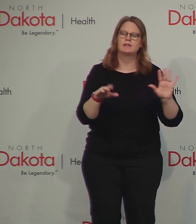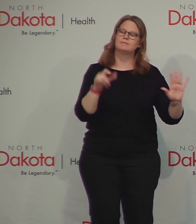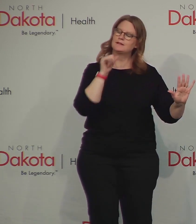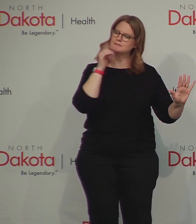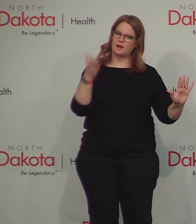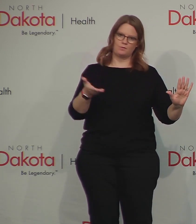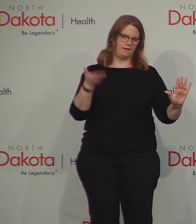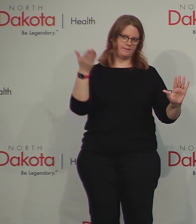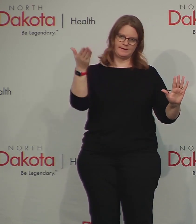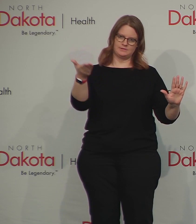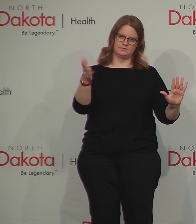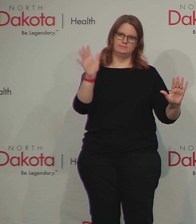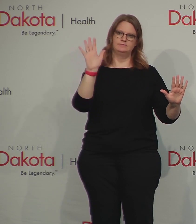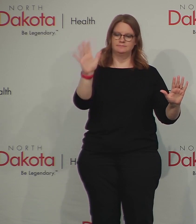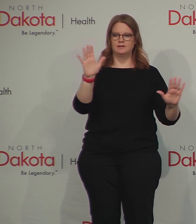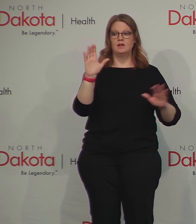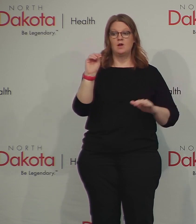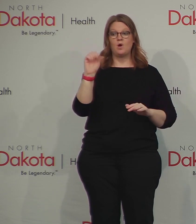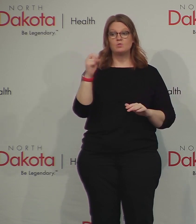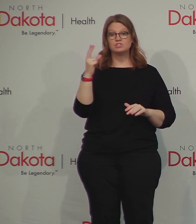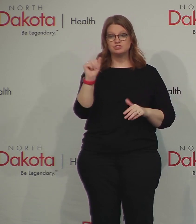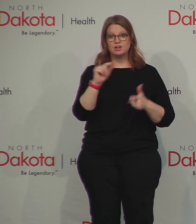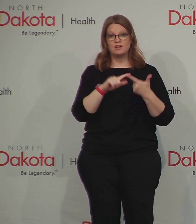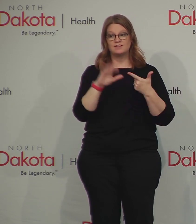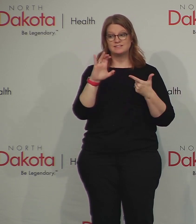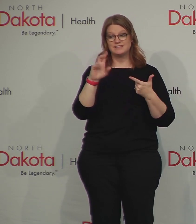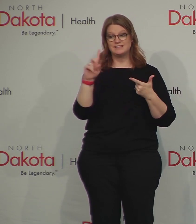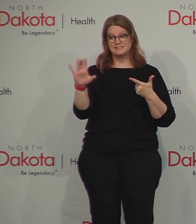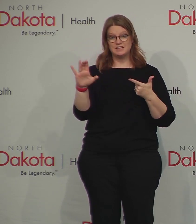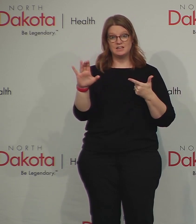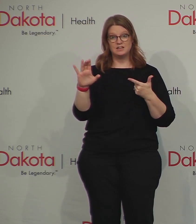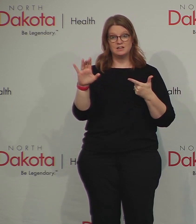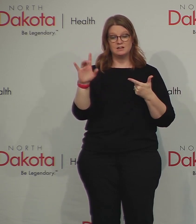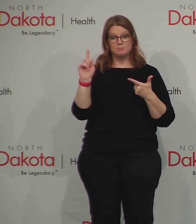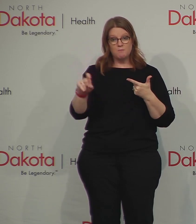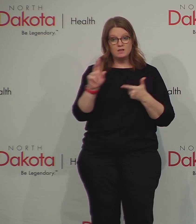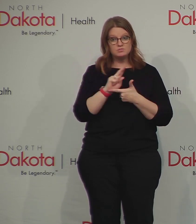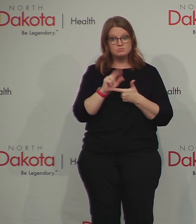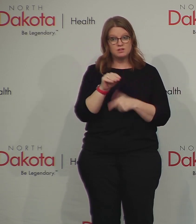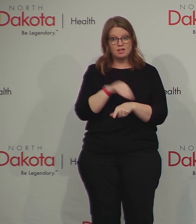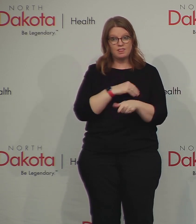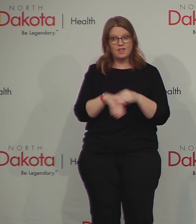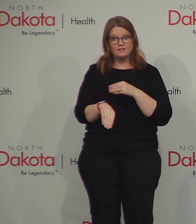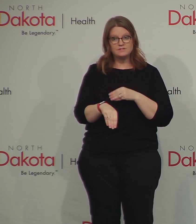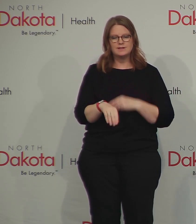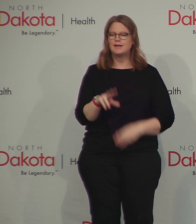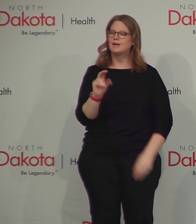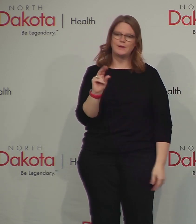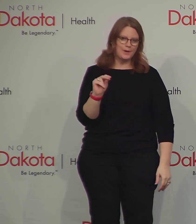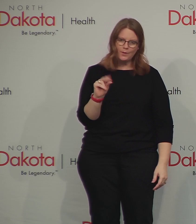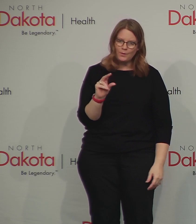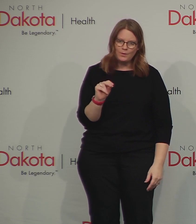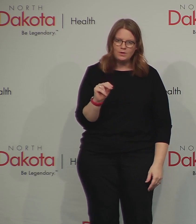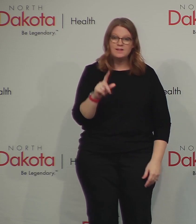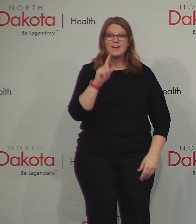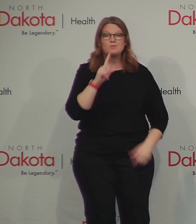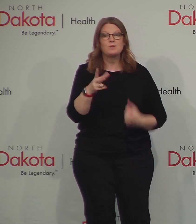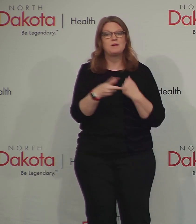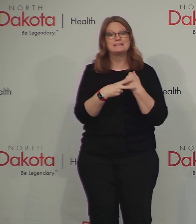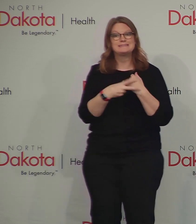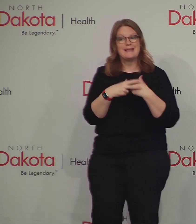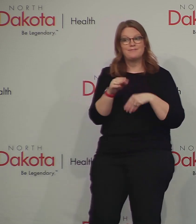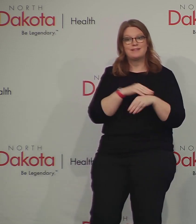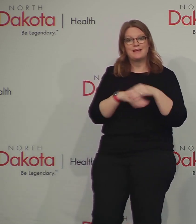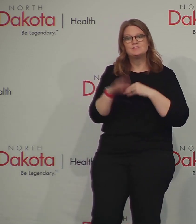recommendation. OSHA, CDC do not recommend the use of gloves, and we want to save gloves for other healthcare workers that need them.